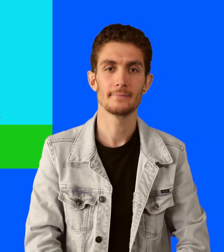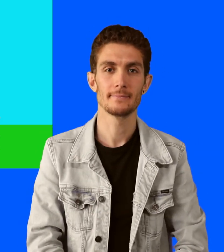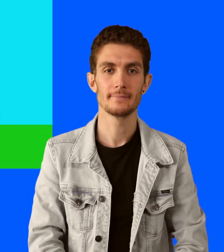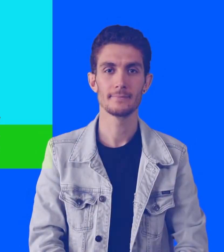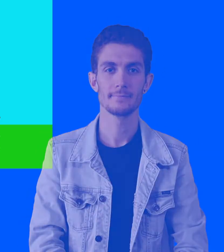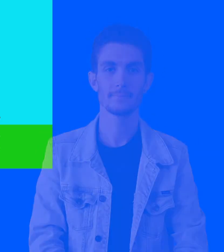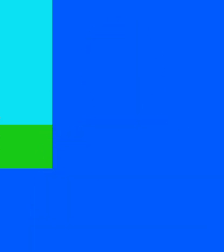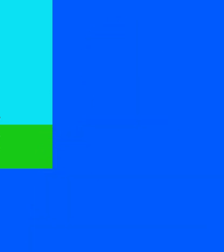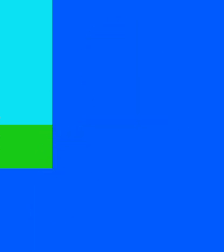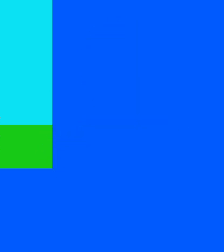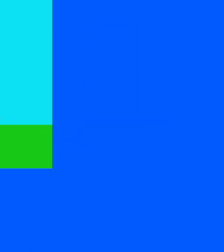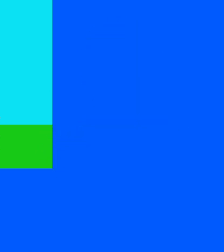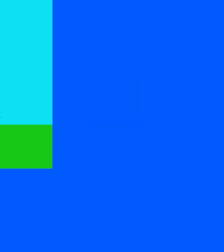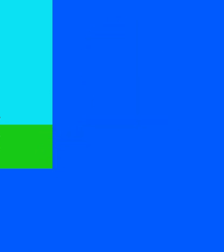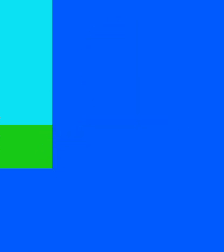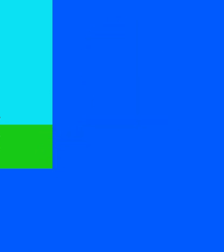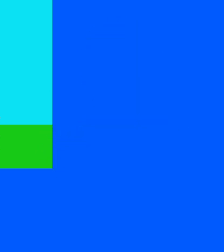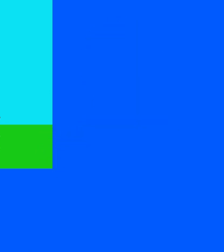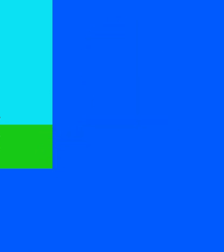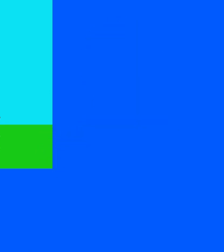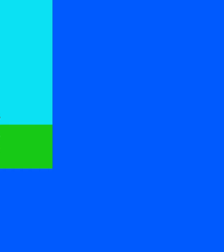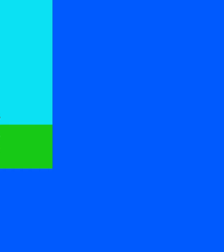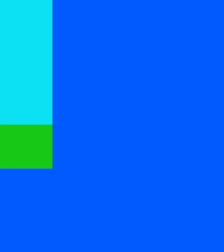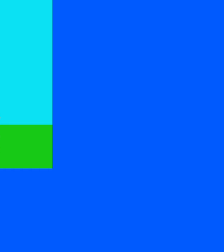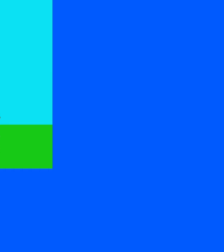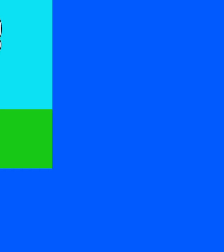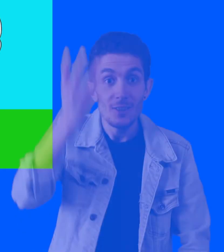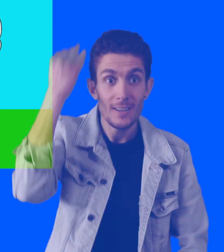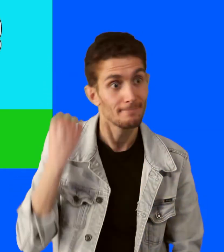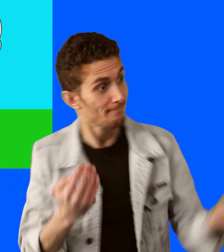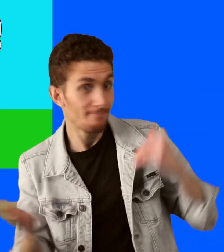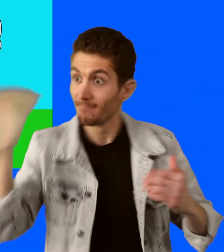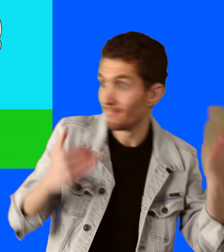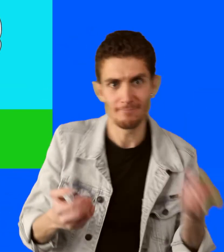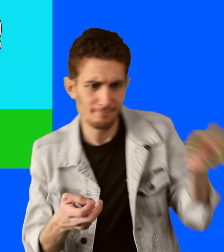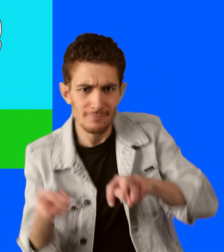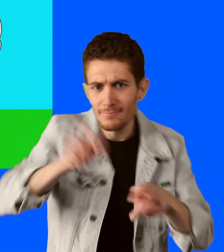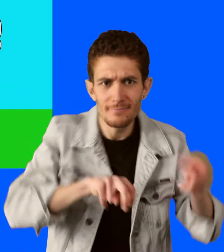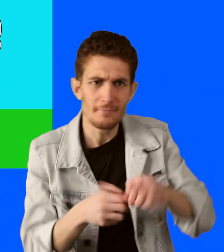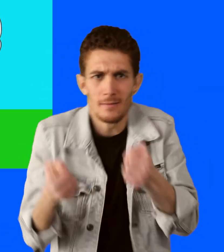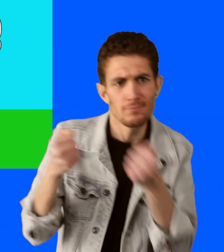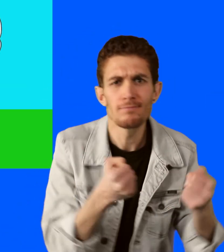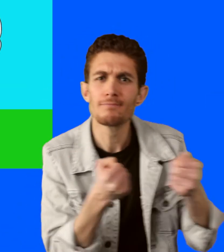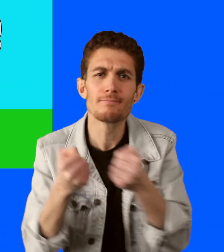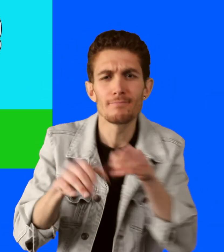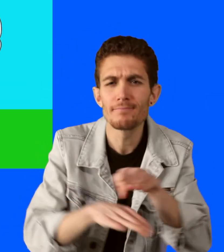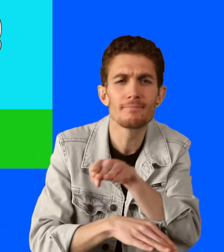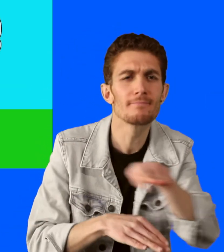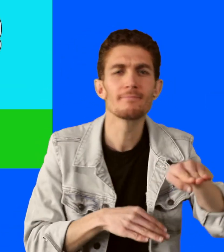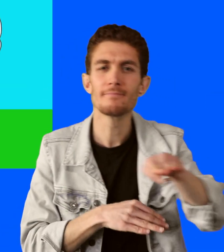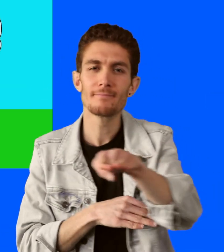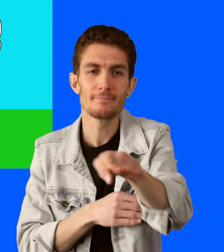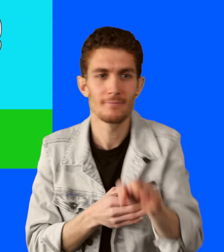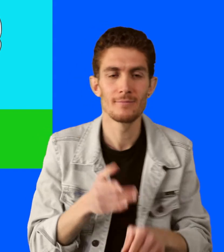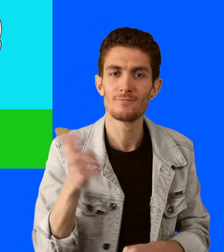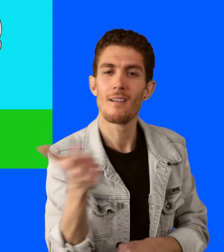eight objects that were circles and she made a car from them jumping board and we'll go for a drive said hattie